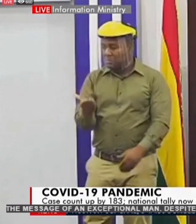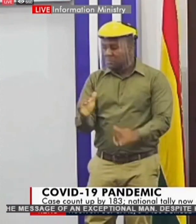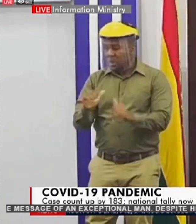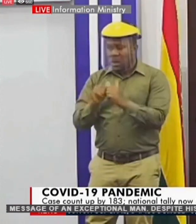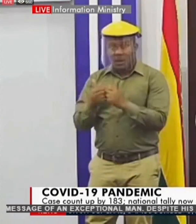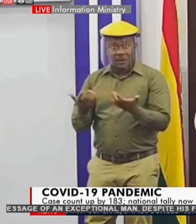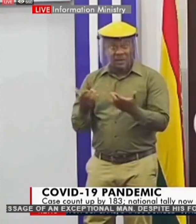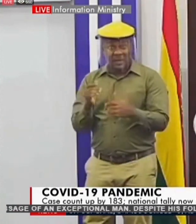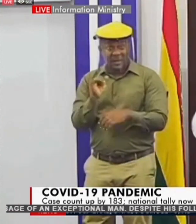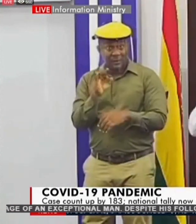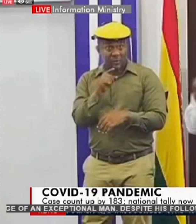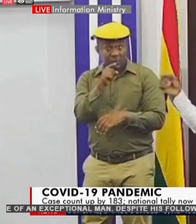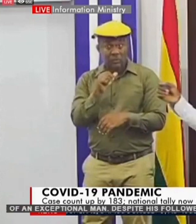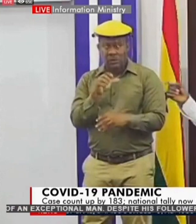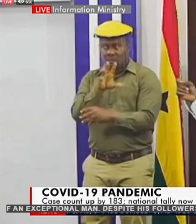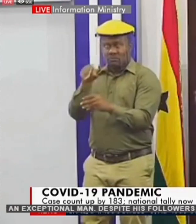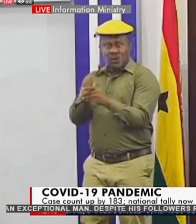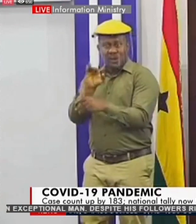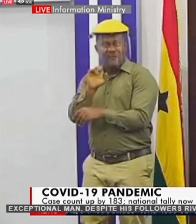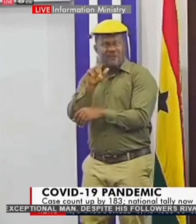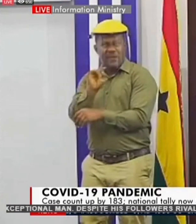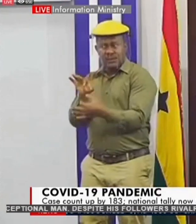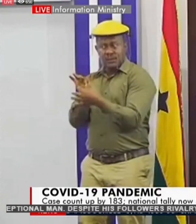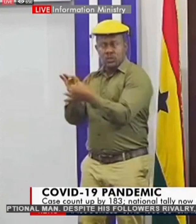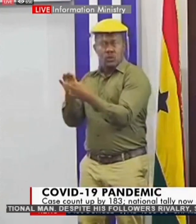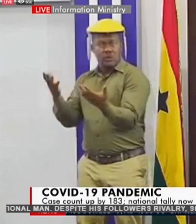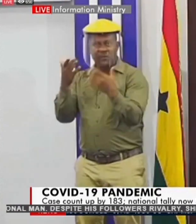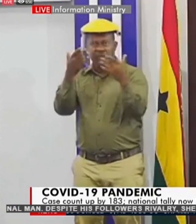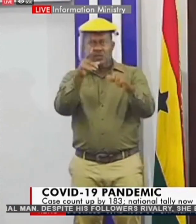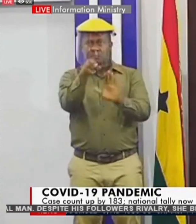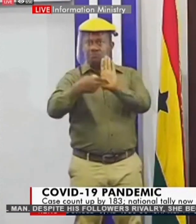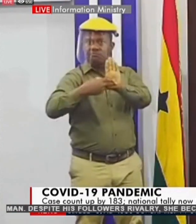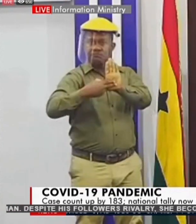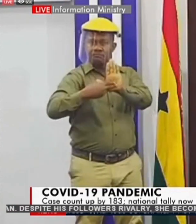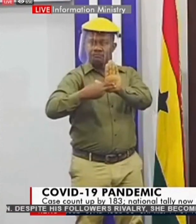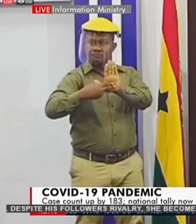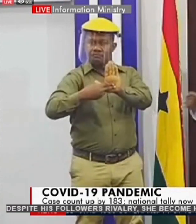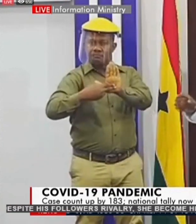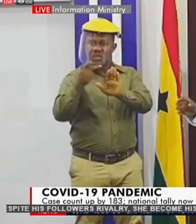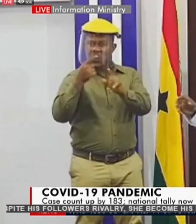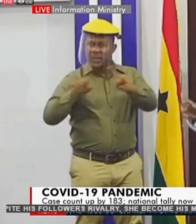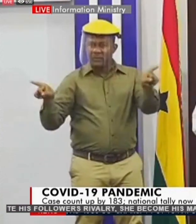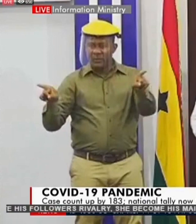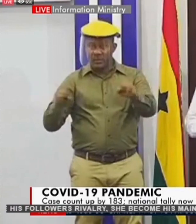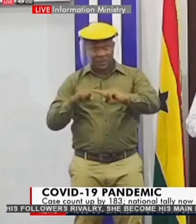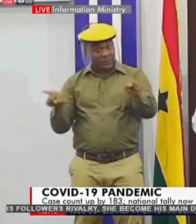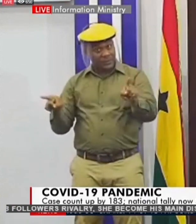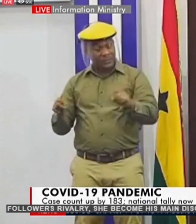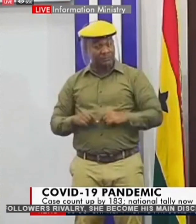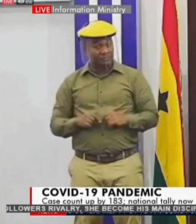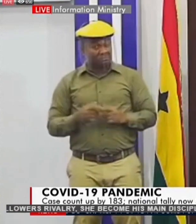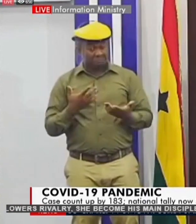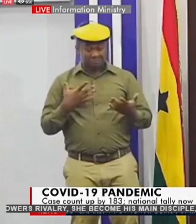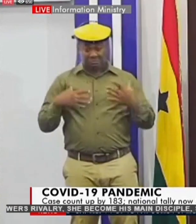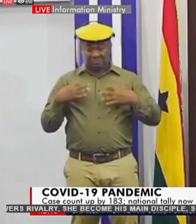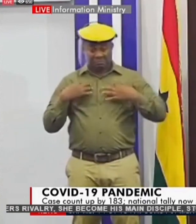if you don't fit in, depending on the deviation, then you may be perceived as different, having characteristics